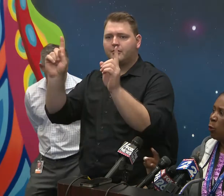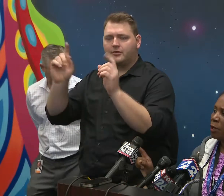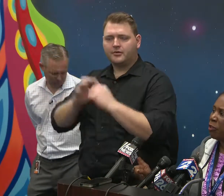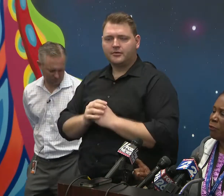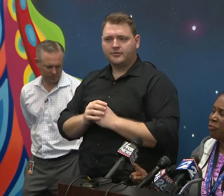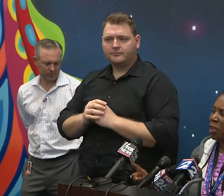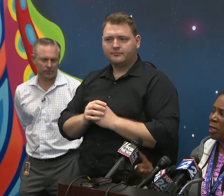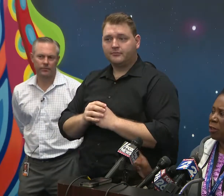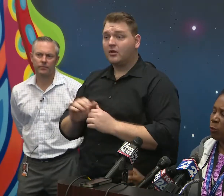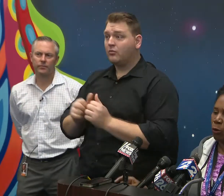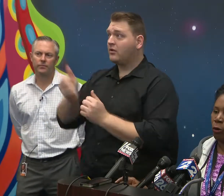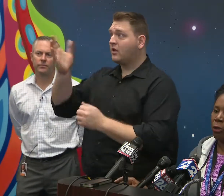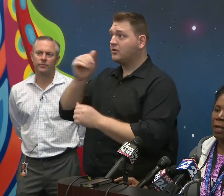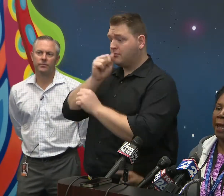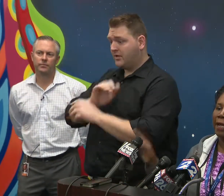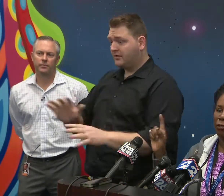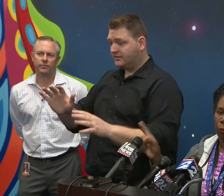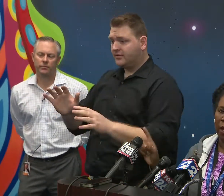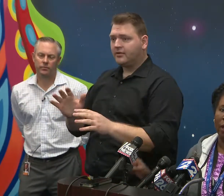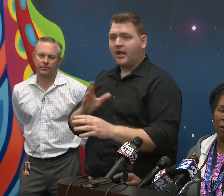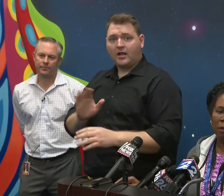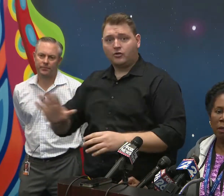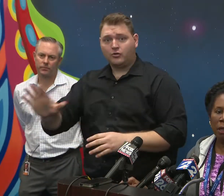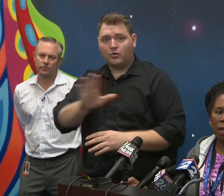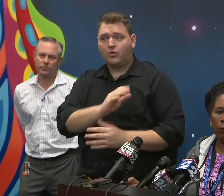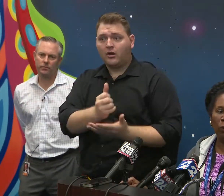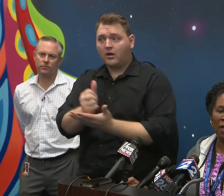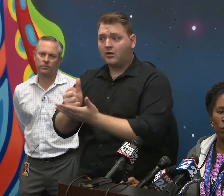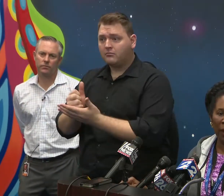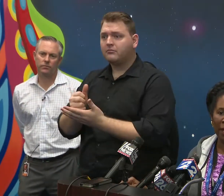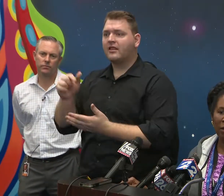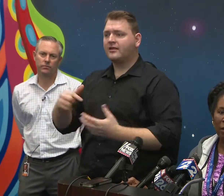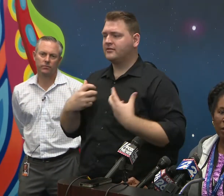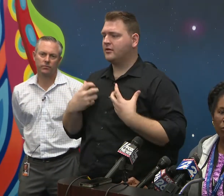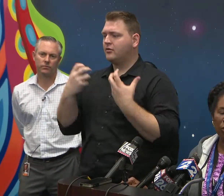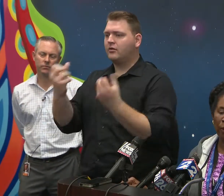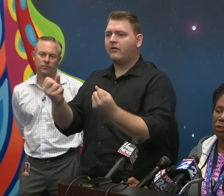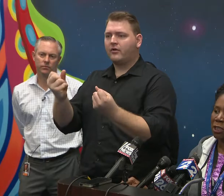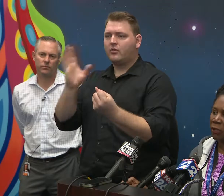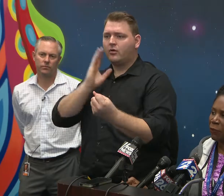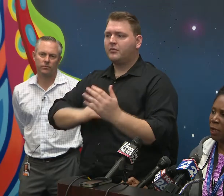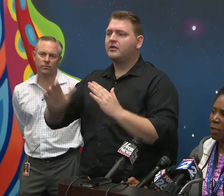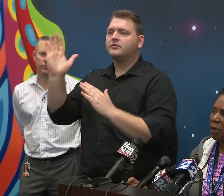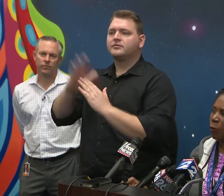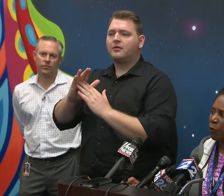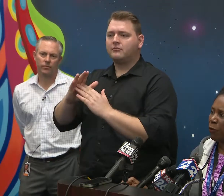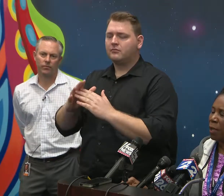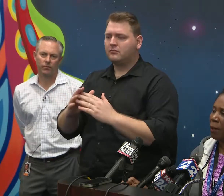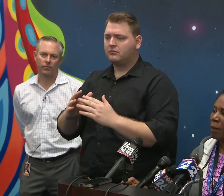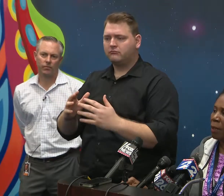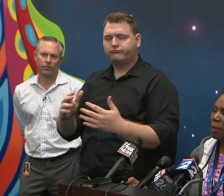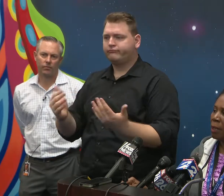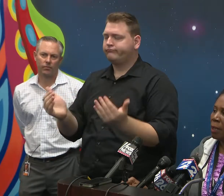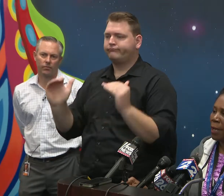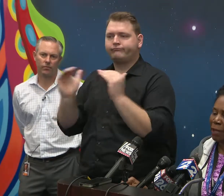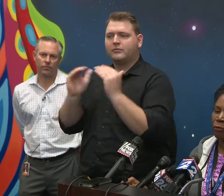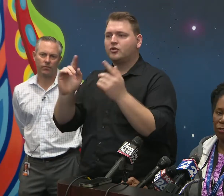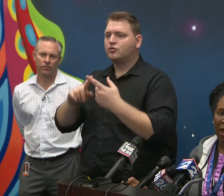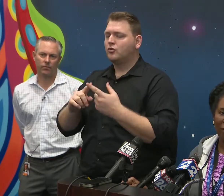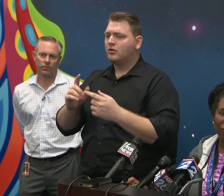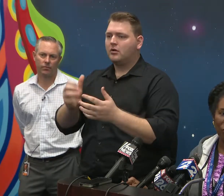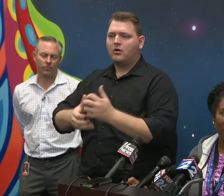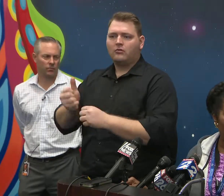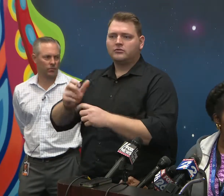that no one has ever seen in the world, and as well, it will equate to the most significant, horrific